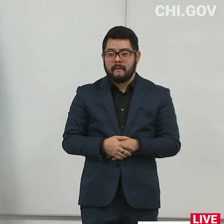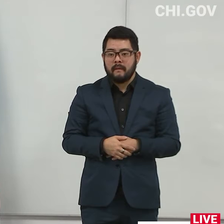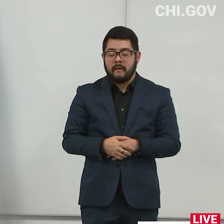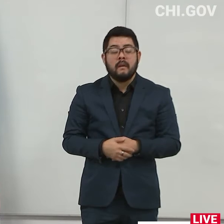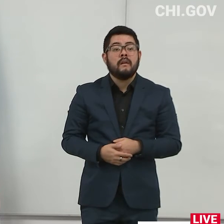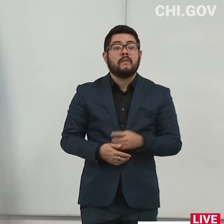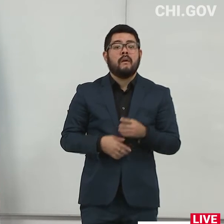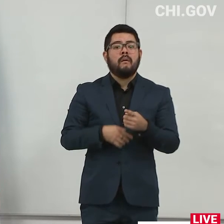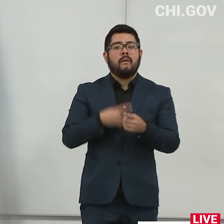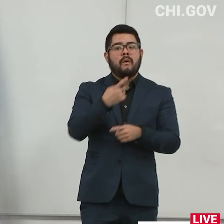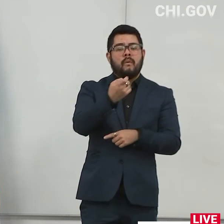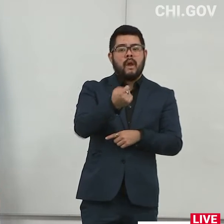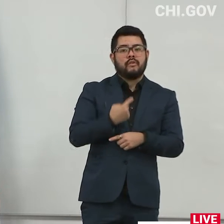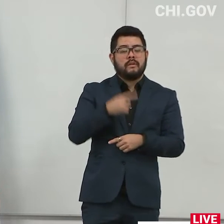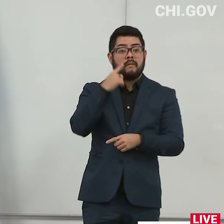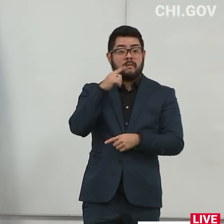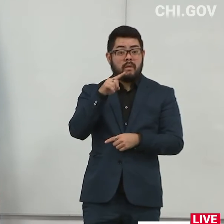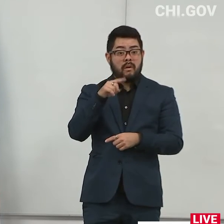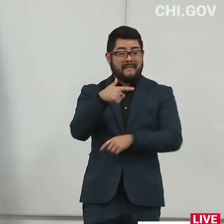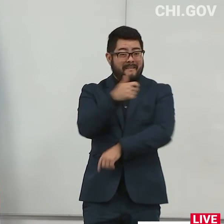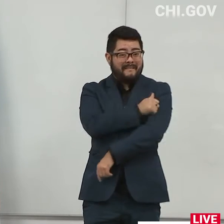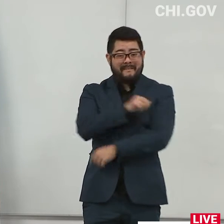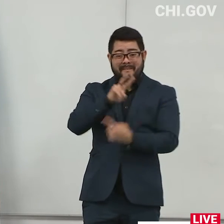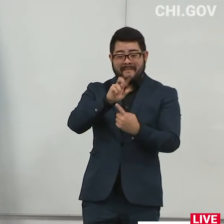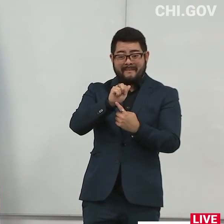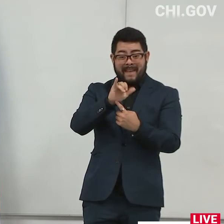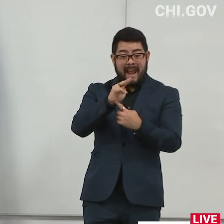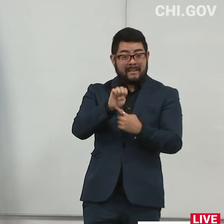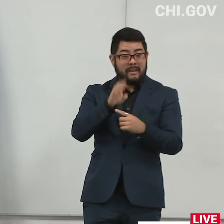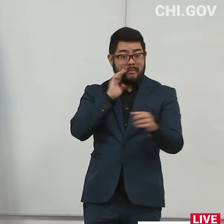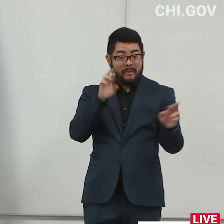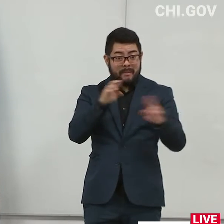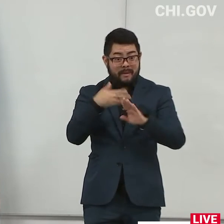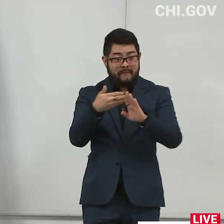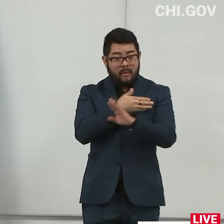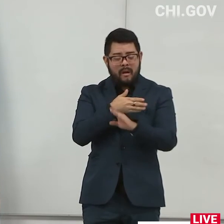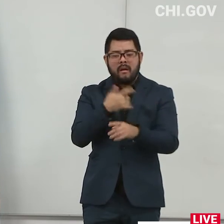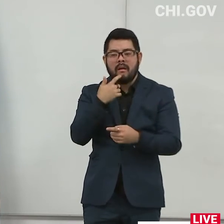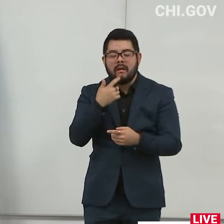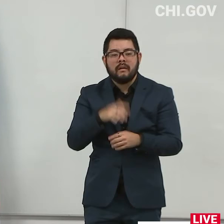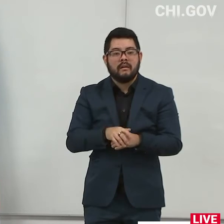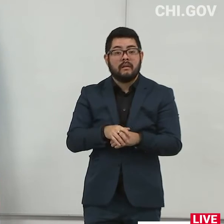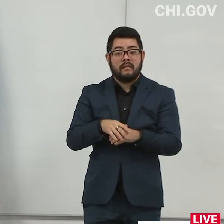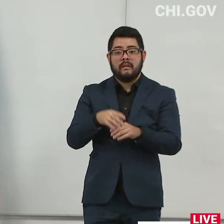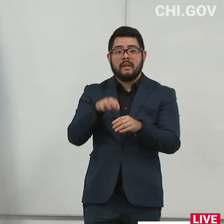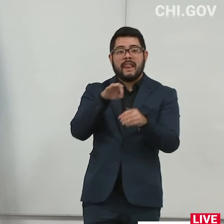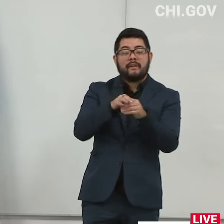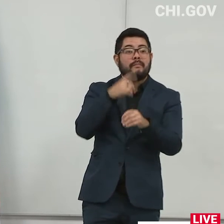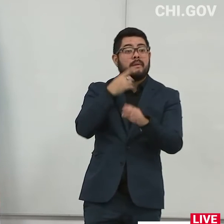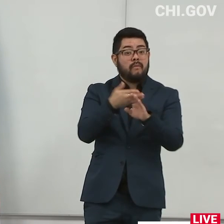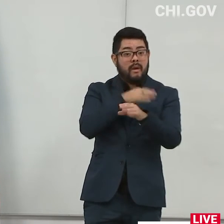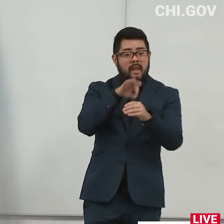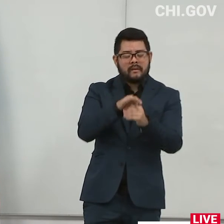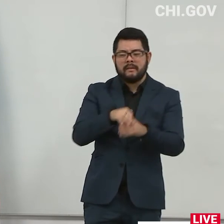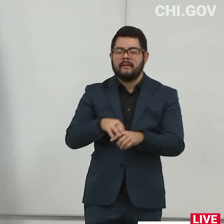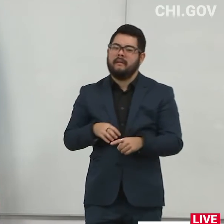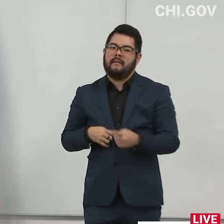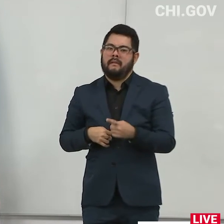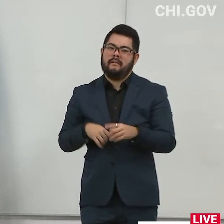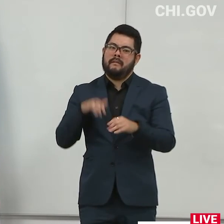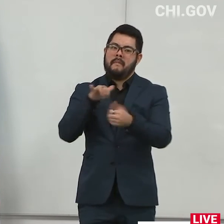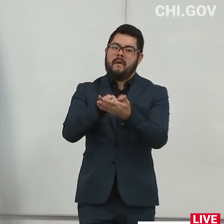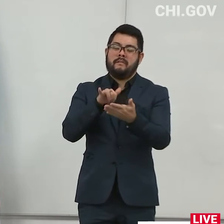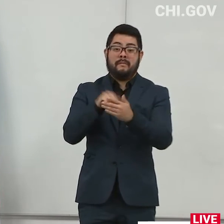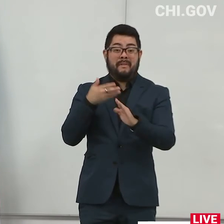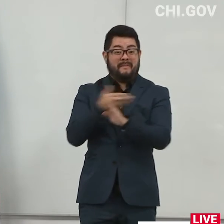the election? There's not going to be a vaccine before the election. I mean, the fact that anybody either at HHS or